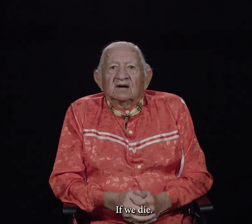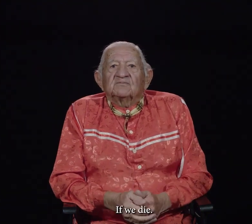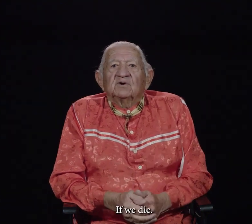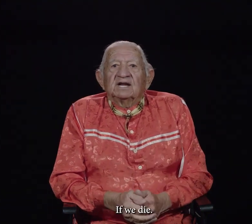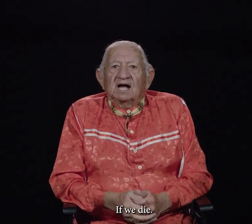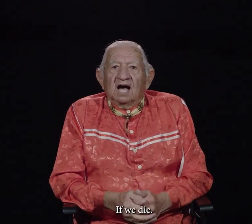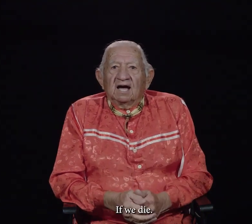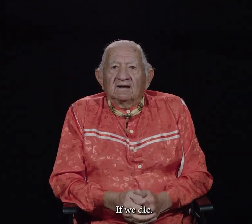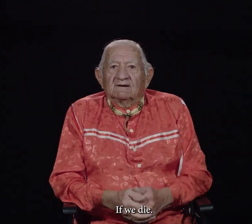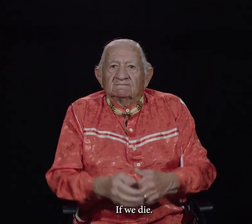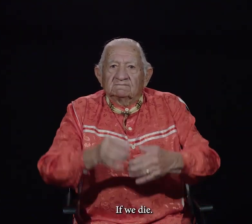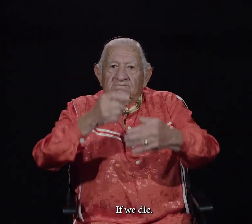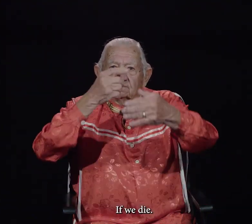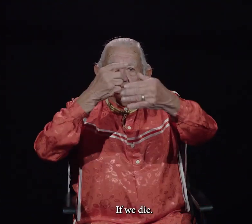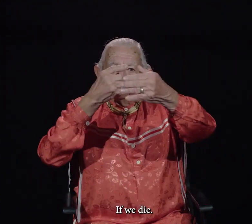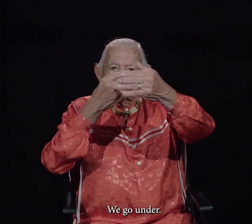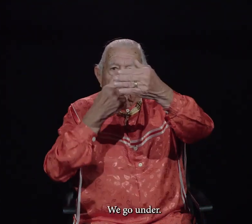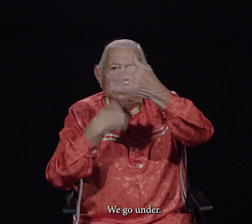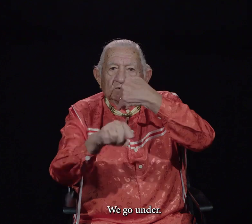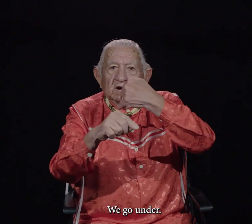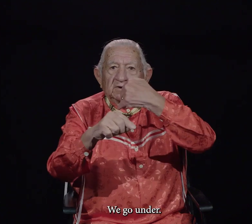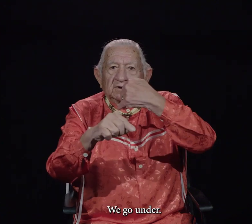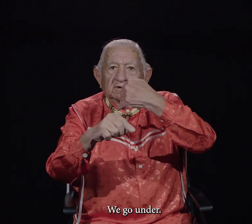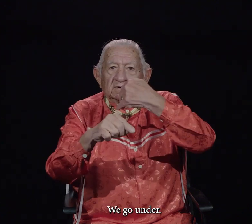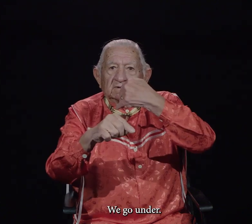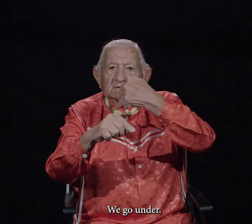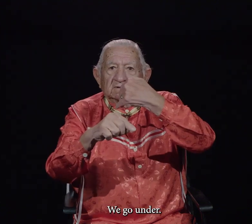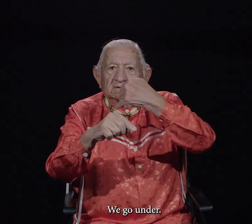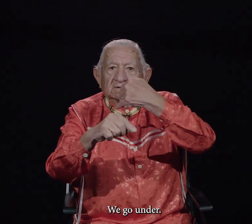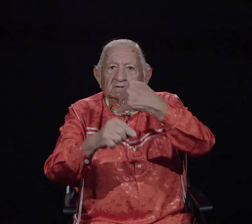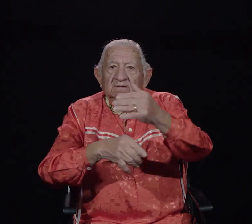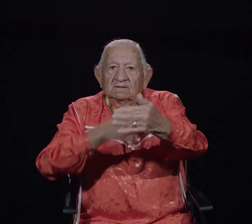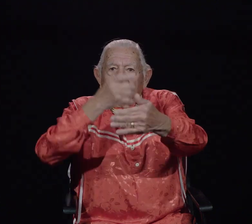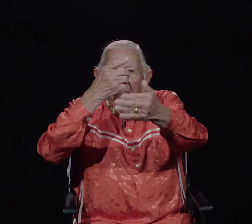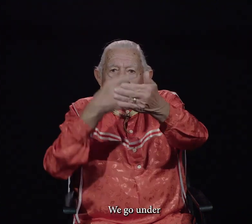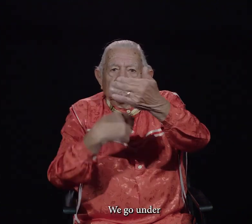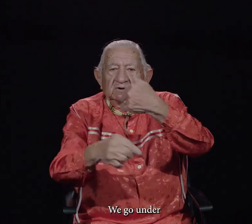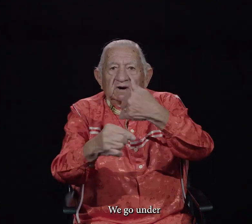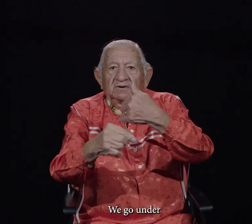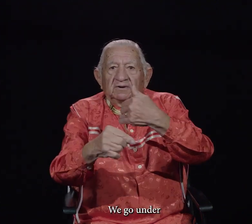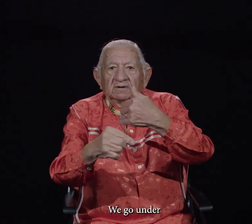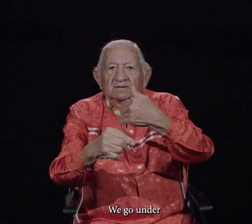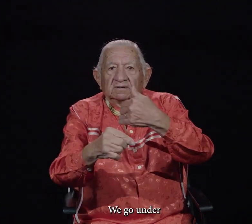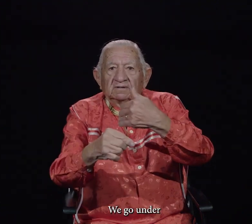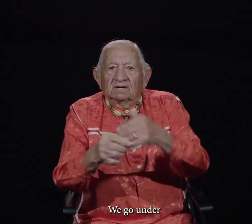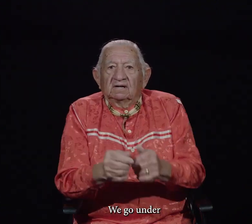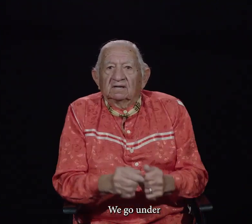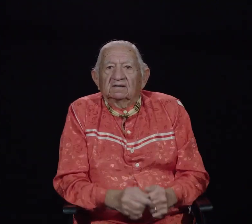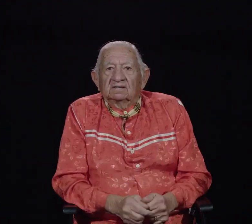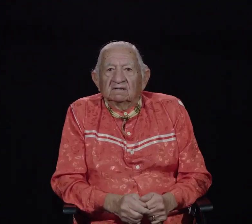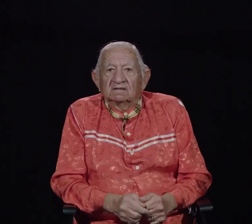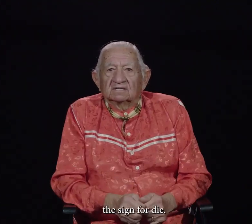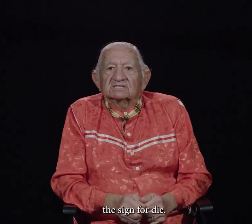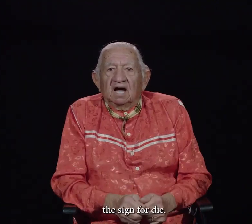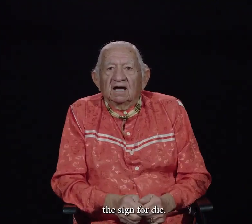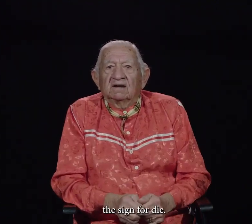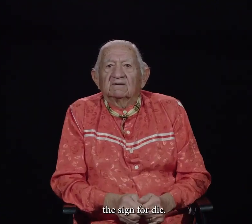If we die, we go under. We go under. The sign